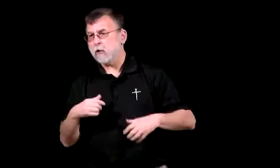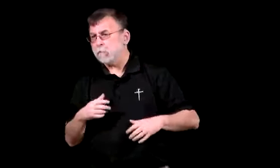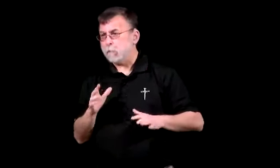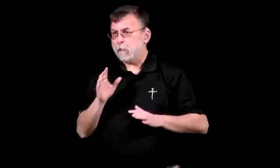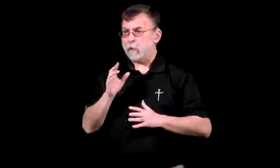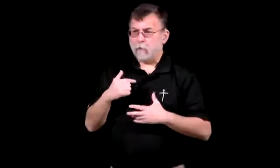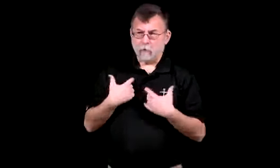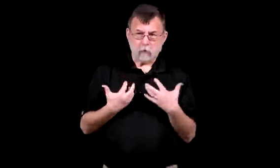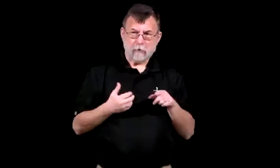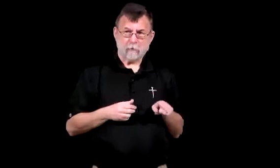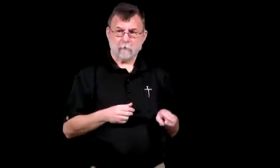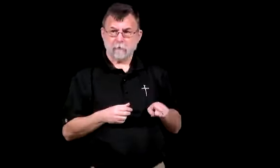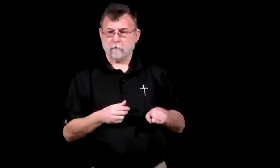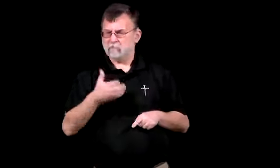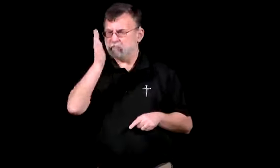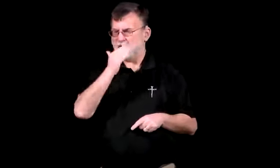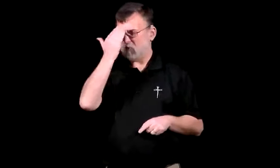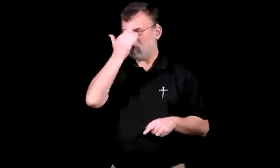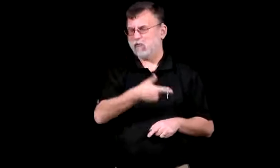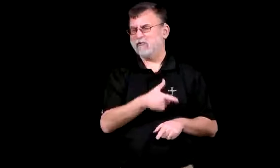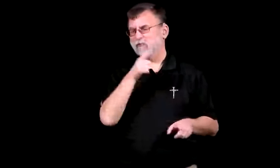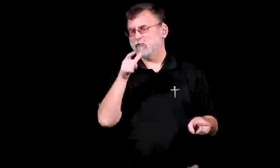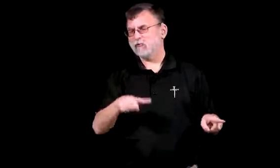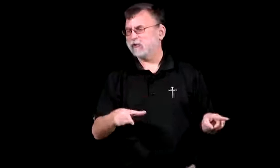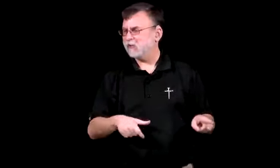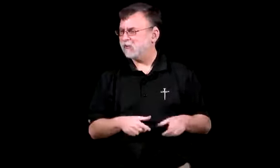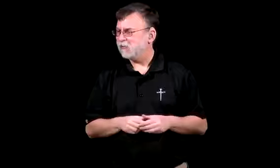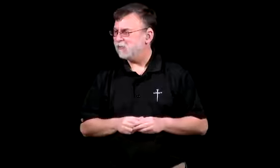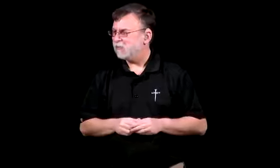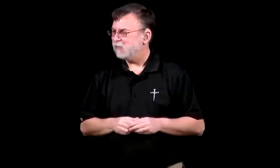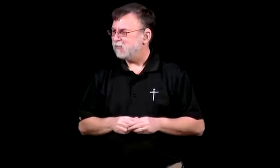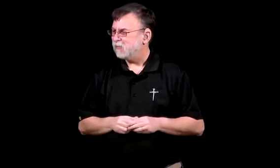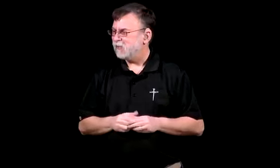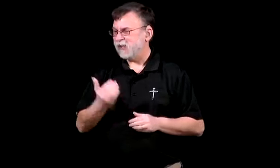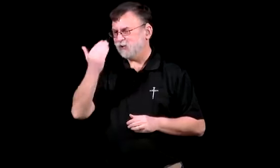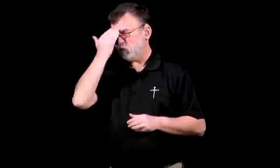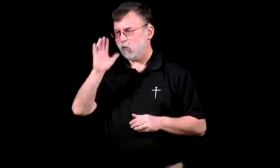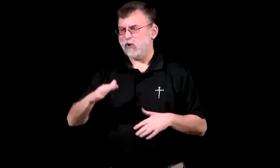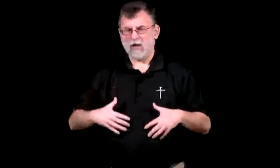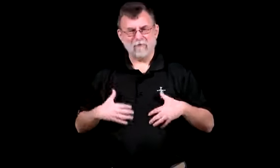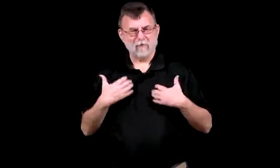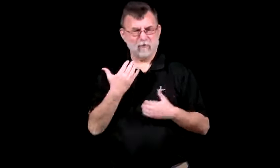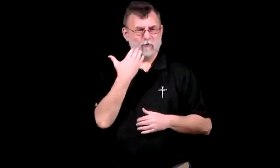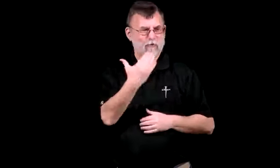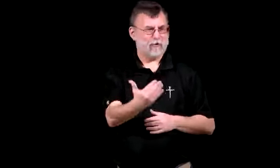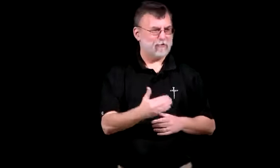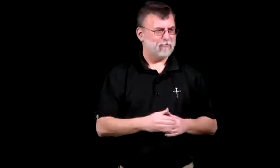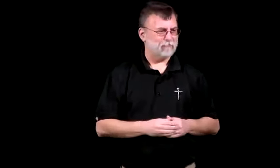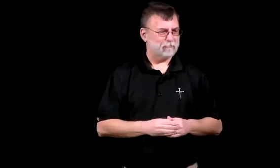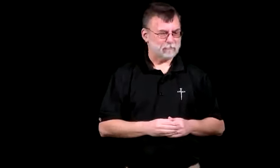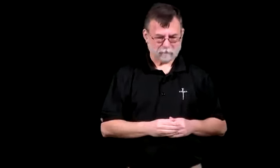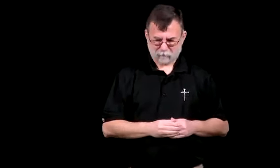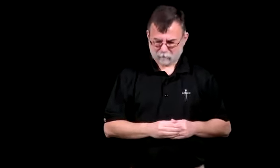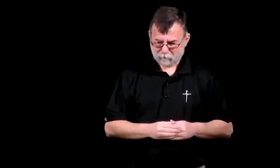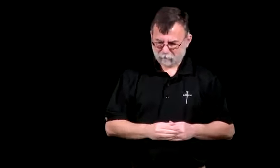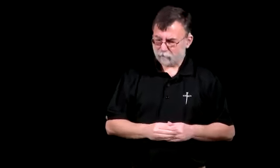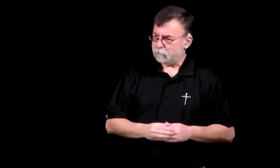If we say, oh, I want something, and God might say, you know, we don't need